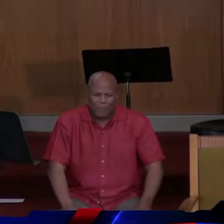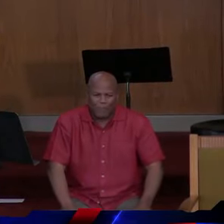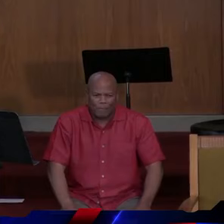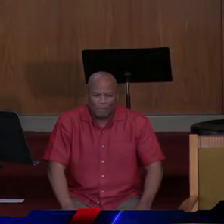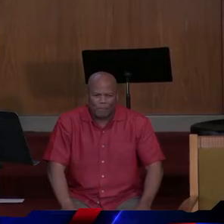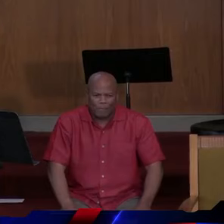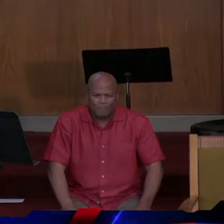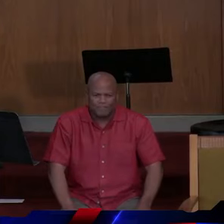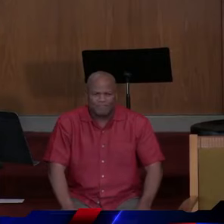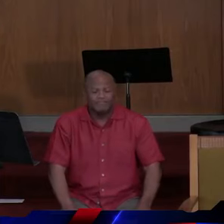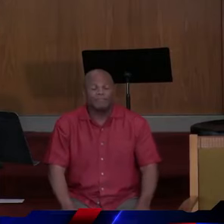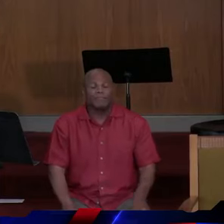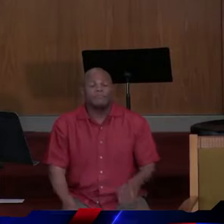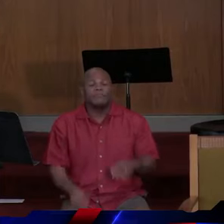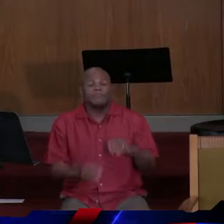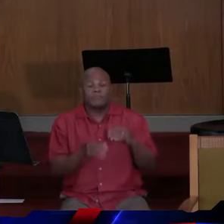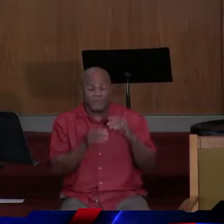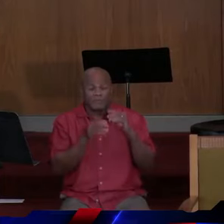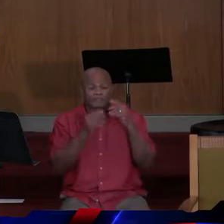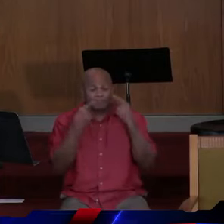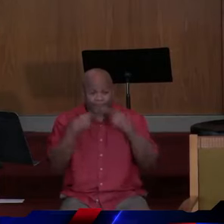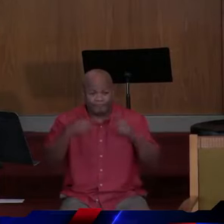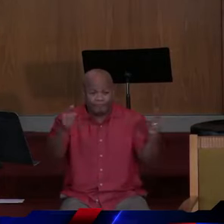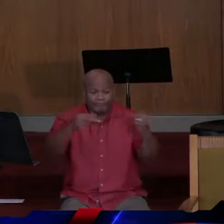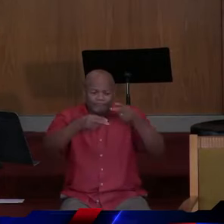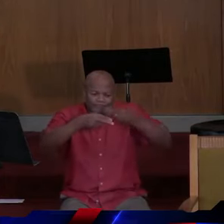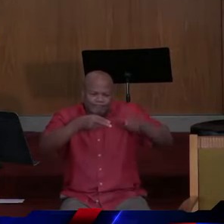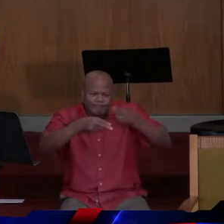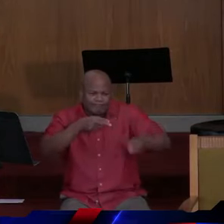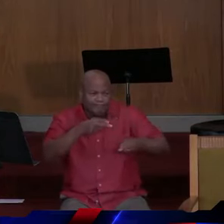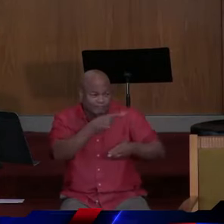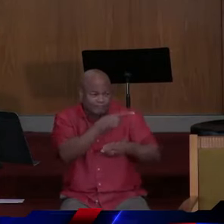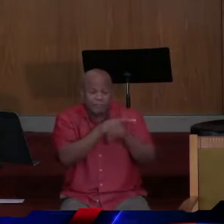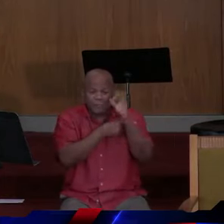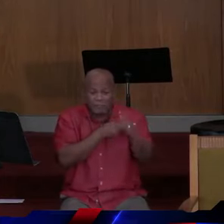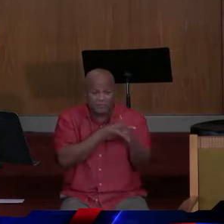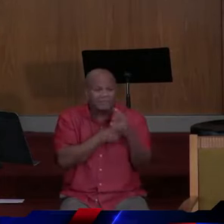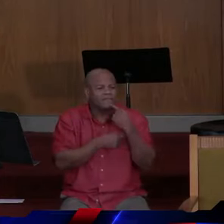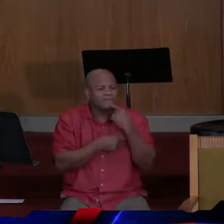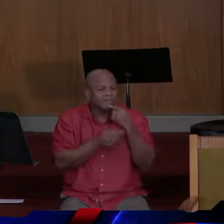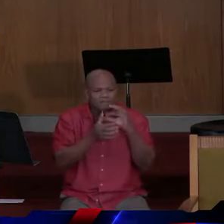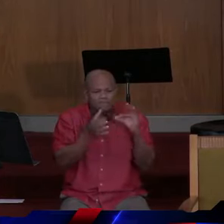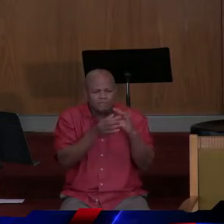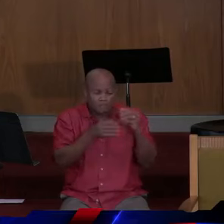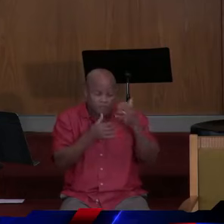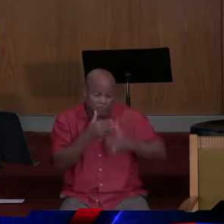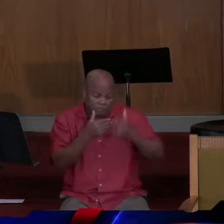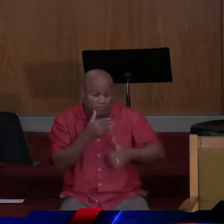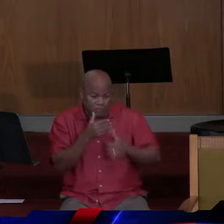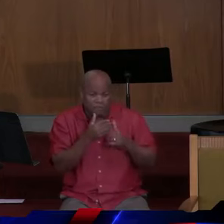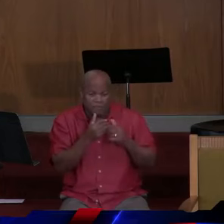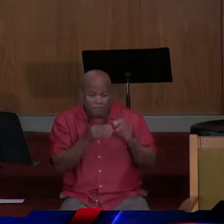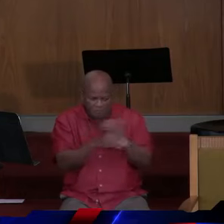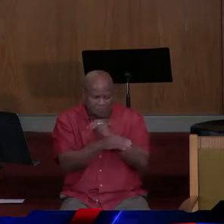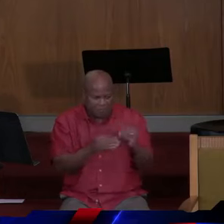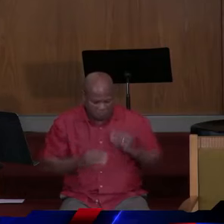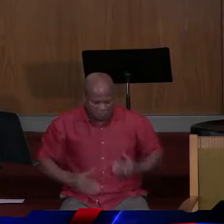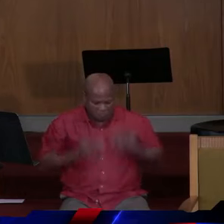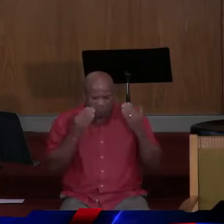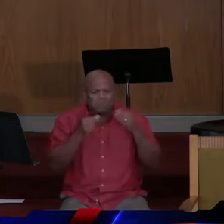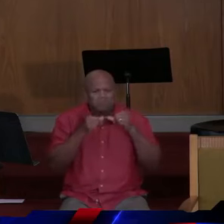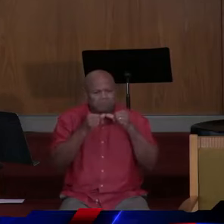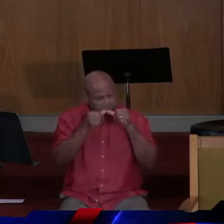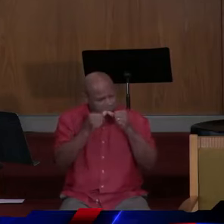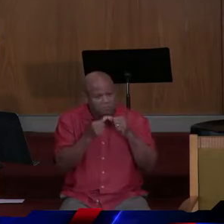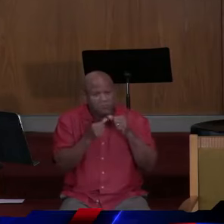We have a couple of brief announcements this morning. As Pastor mentioned, our bread ministry is alive and well, so if you'd like to pick